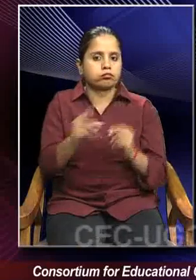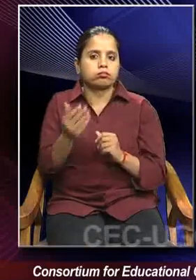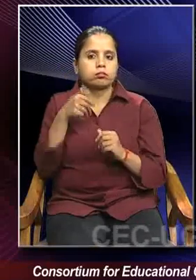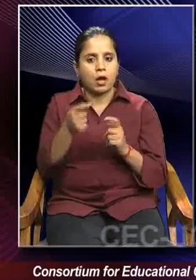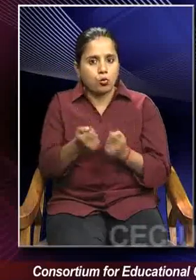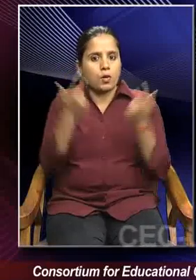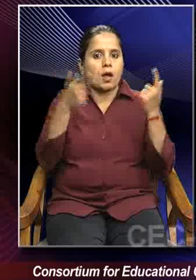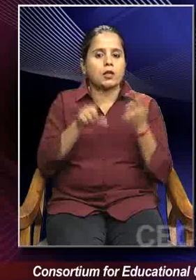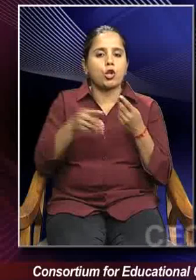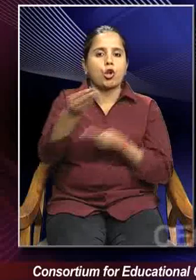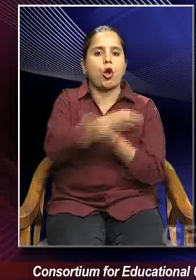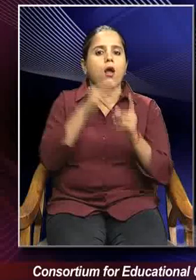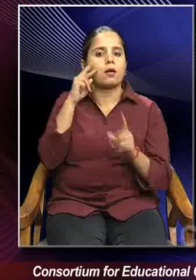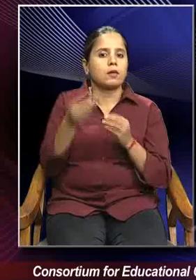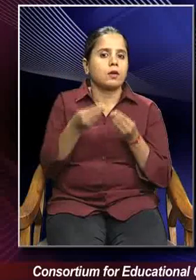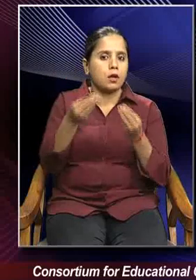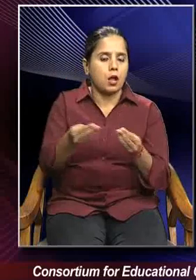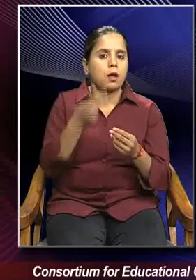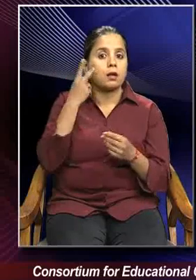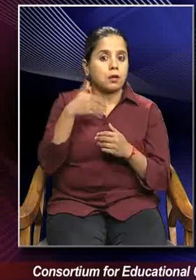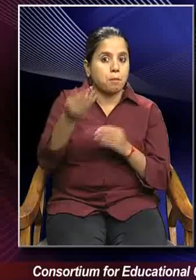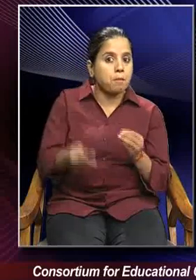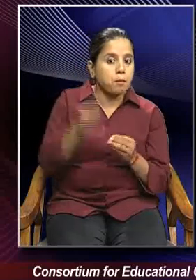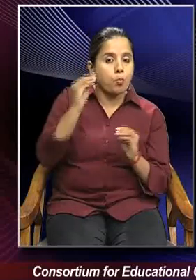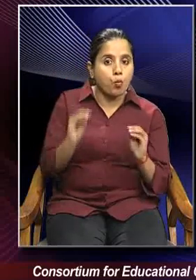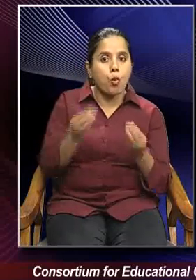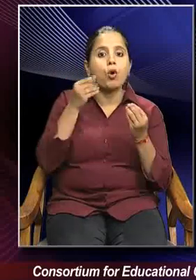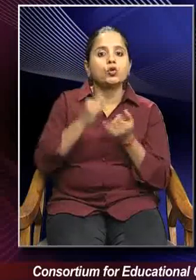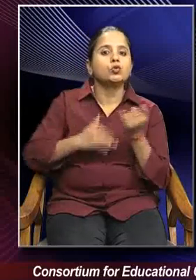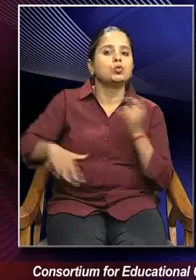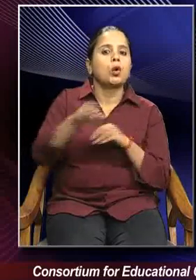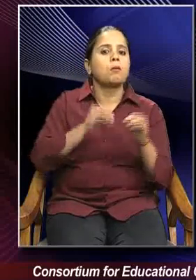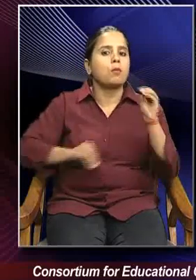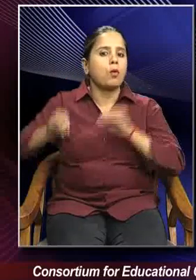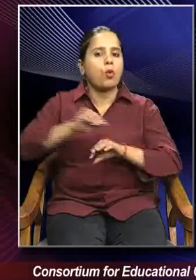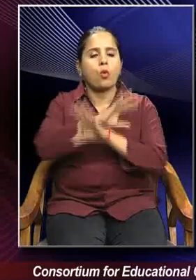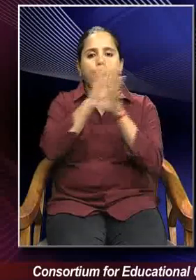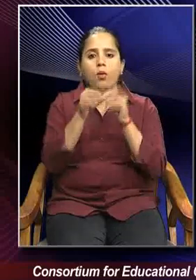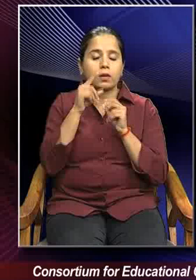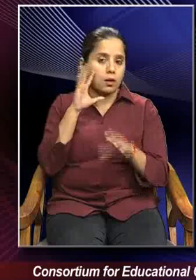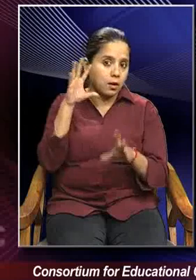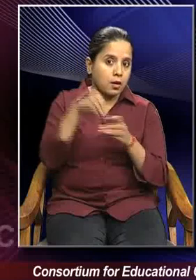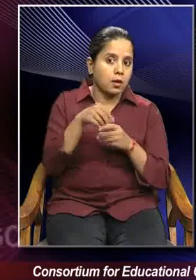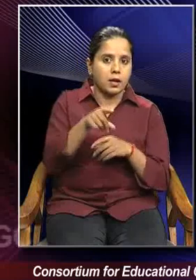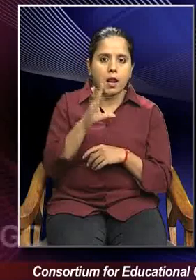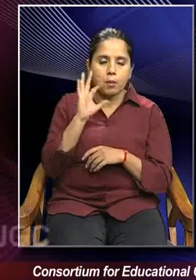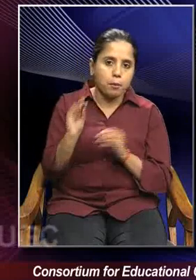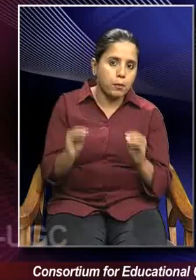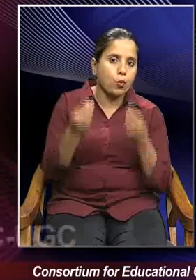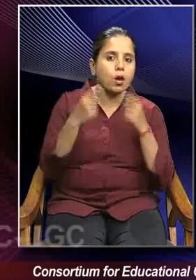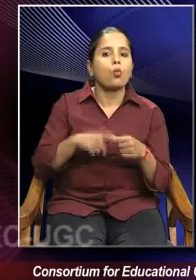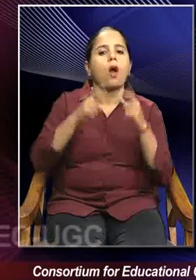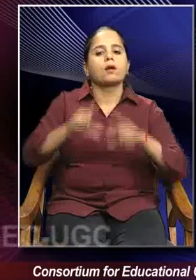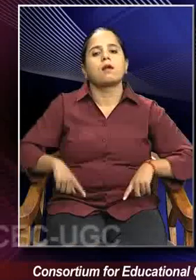economic prospects and foster the social mobility, all of which contribute to an improved quality